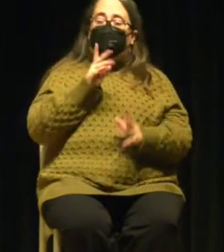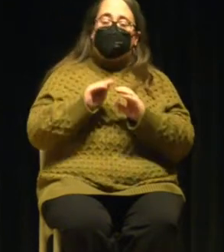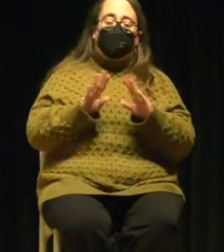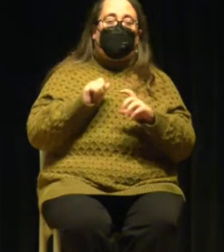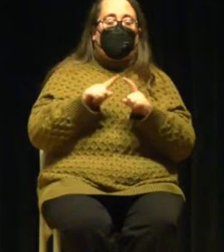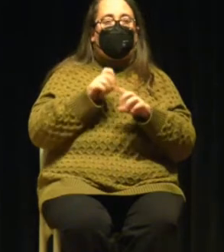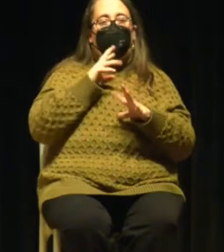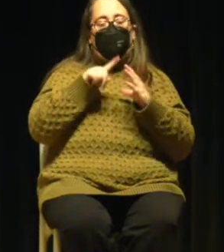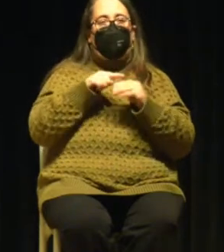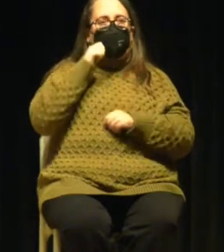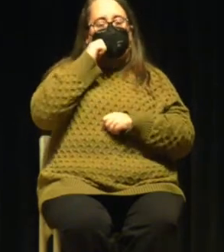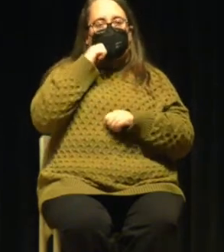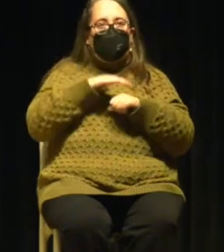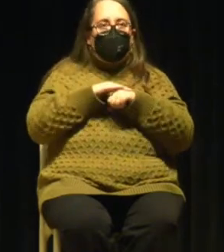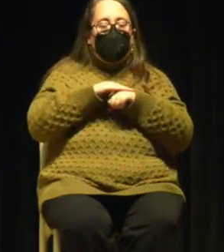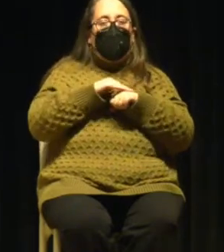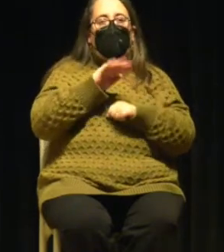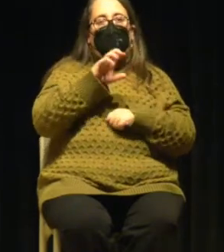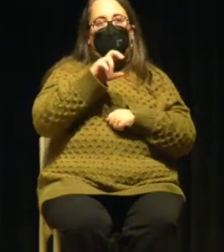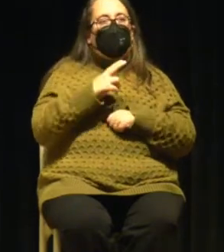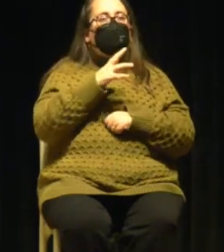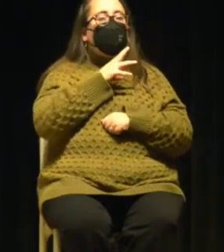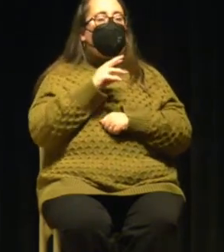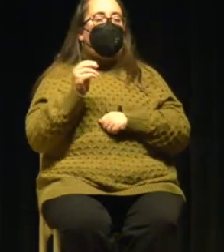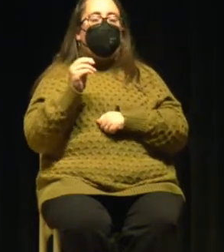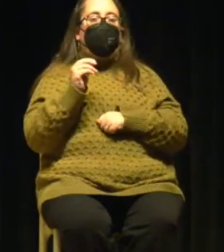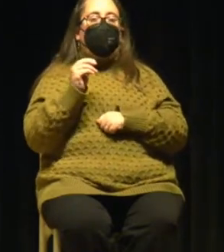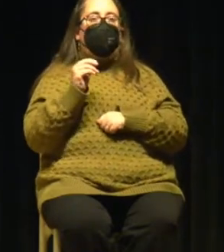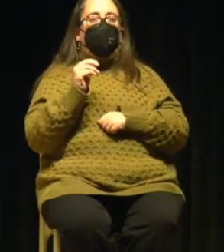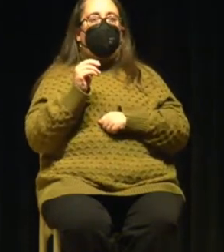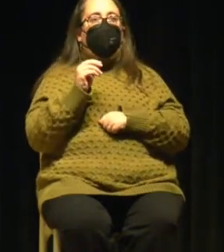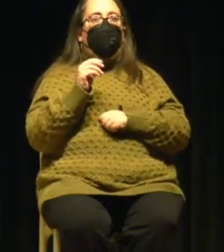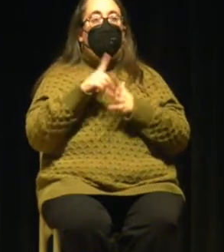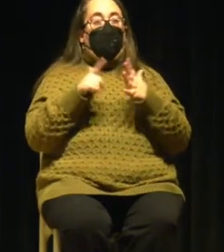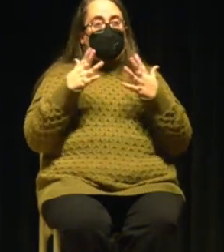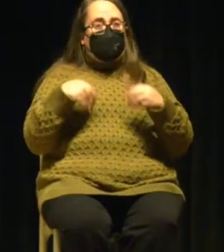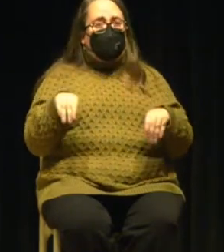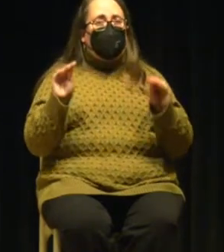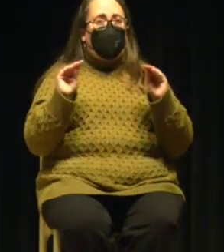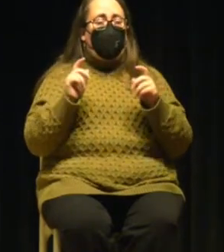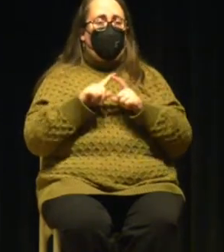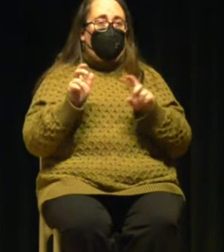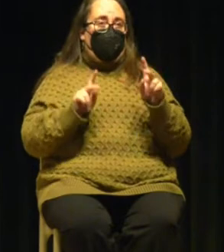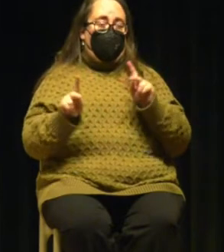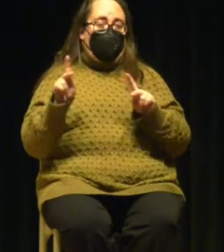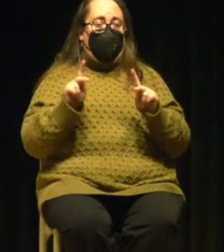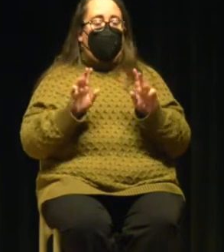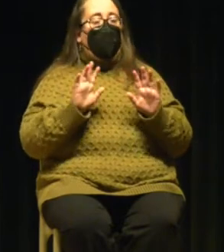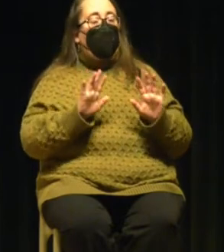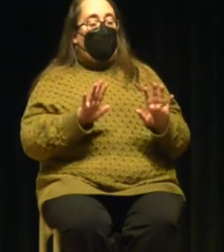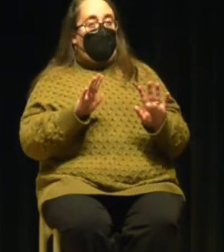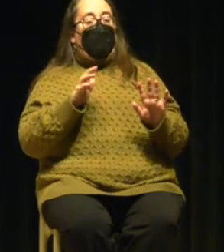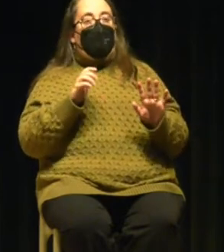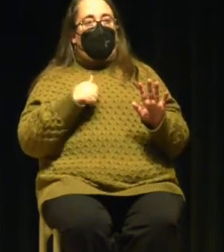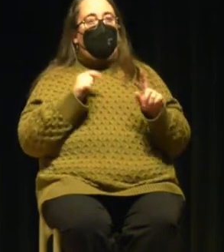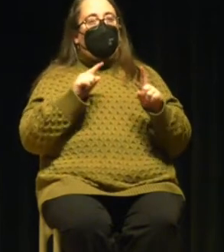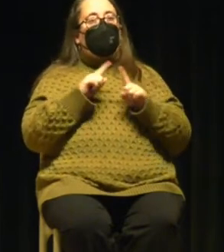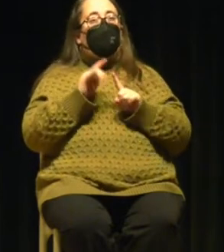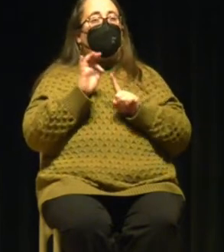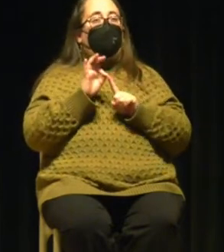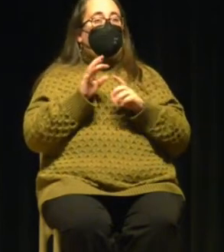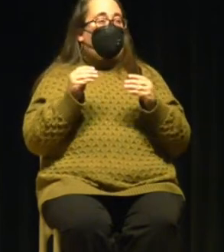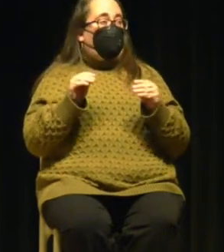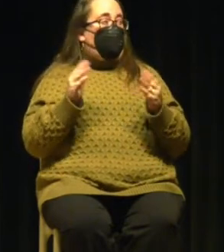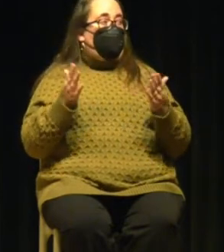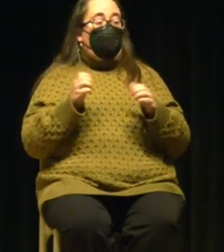when you talk about skin bleaching and the practice and the what is being sold to people? I was at a Pakistani store